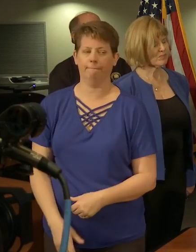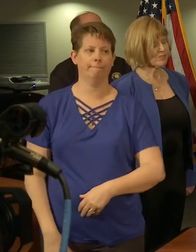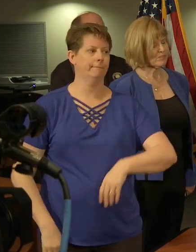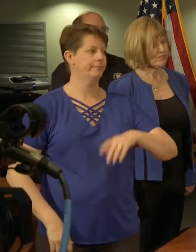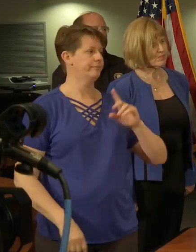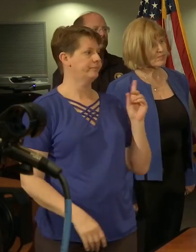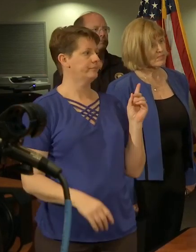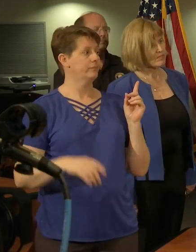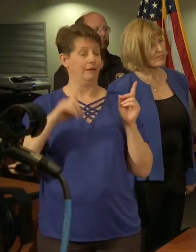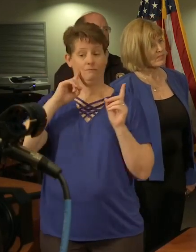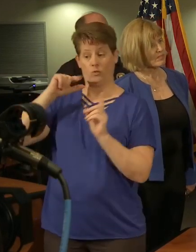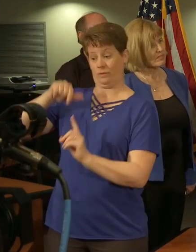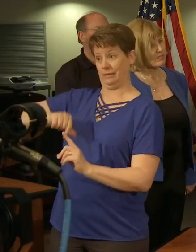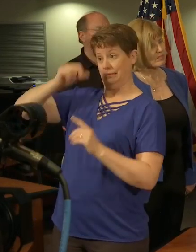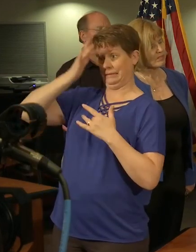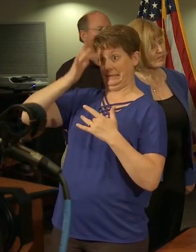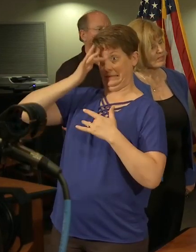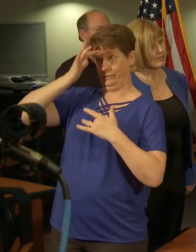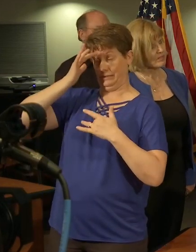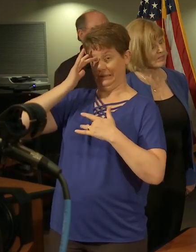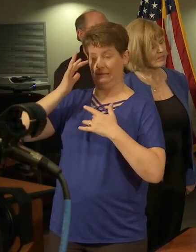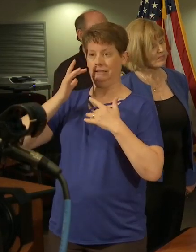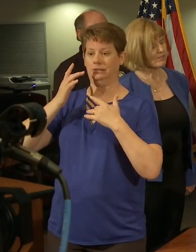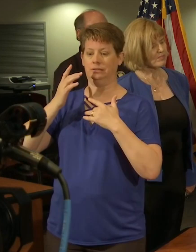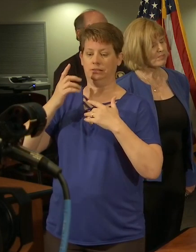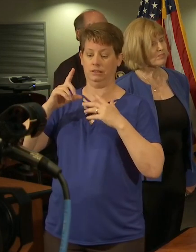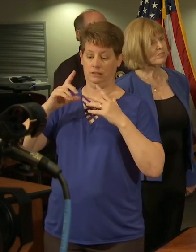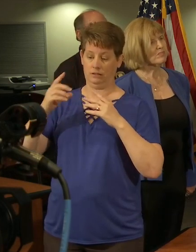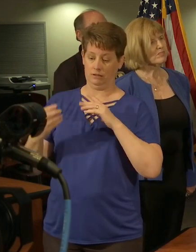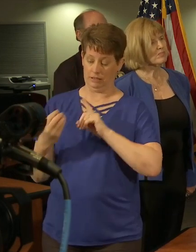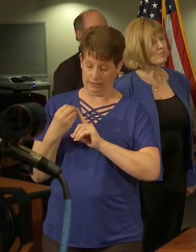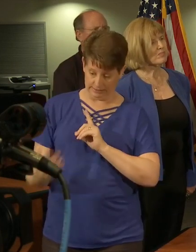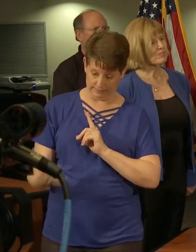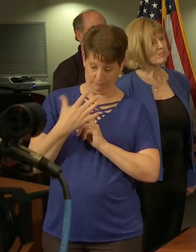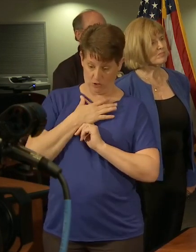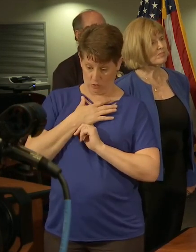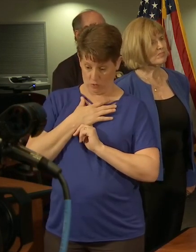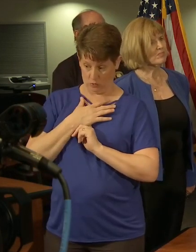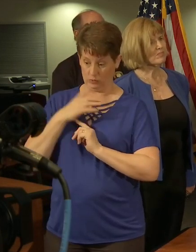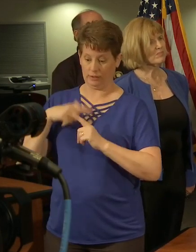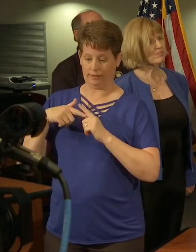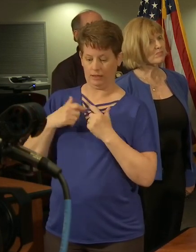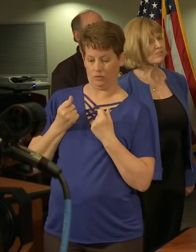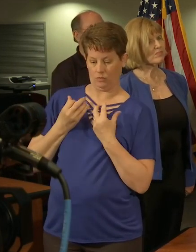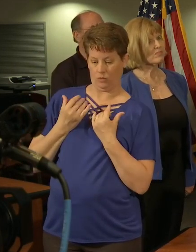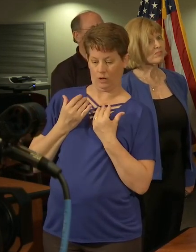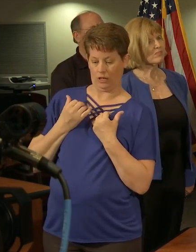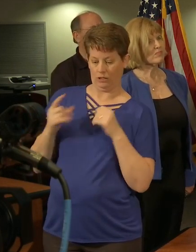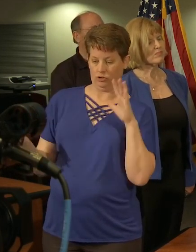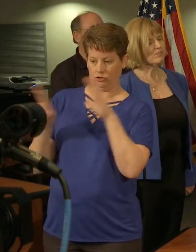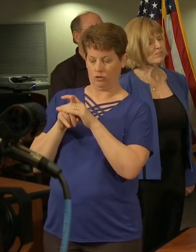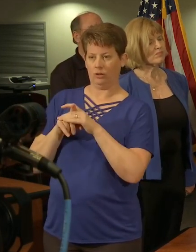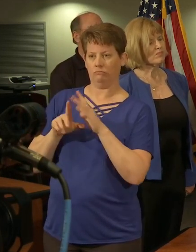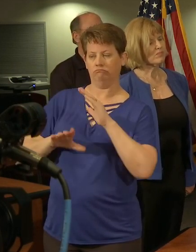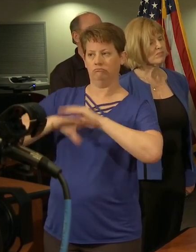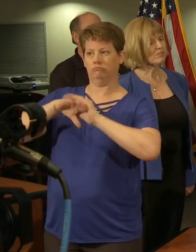incubation period for the illness, the maximum incubation period that we know about is about 14 days. So